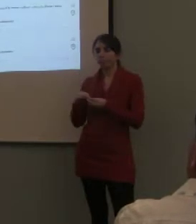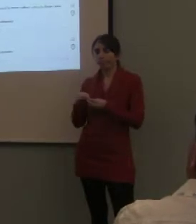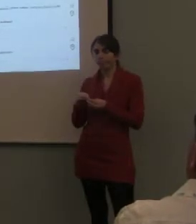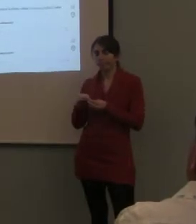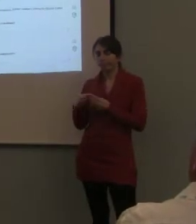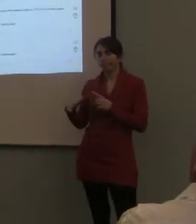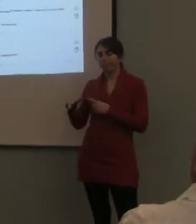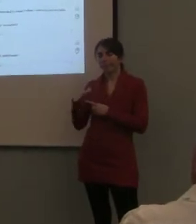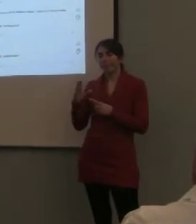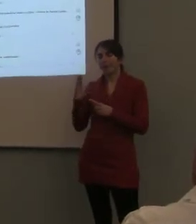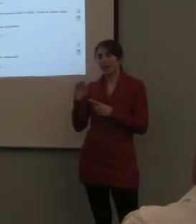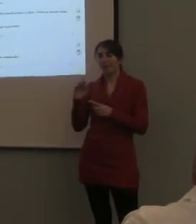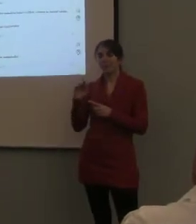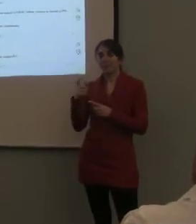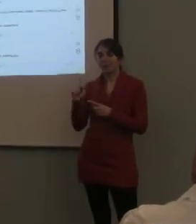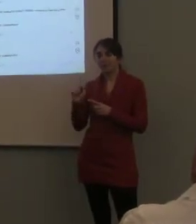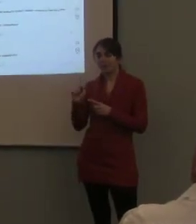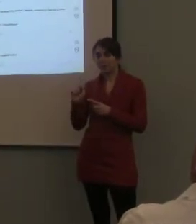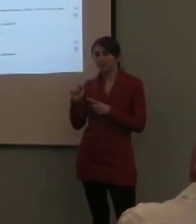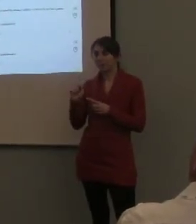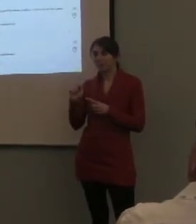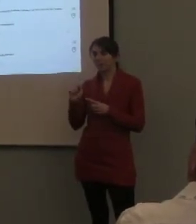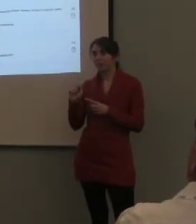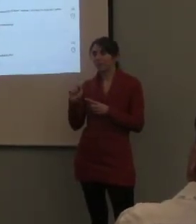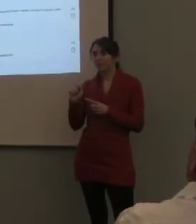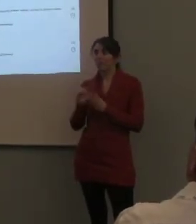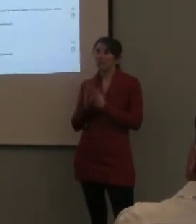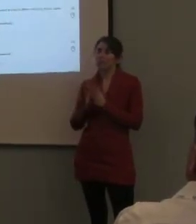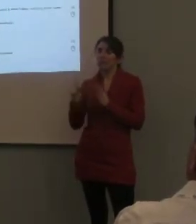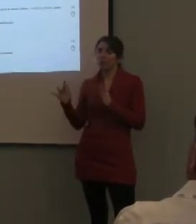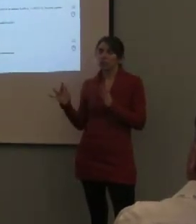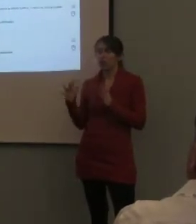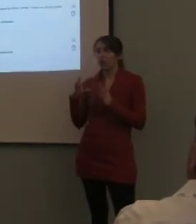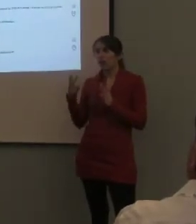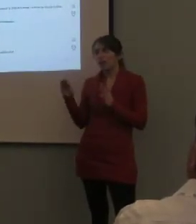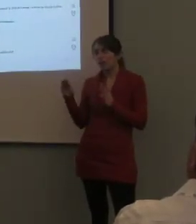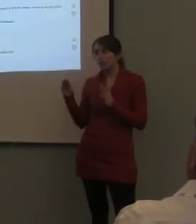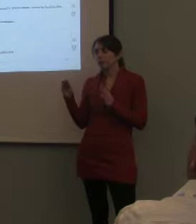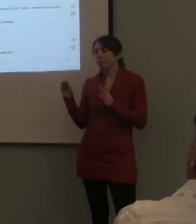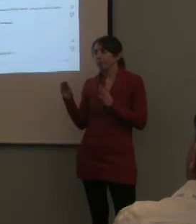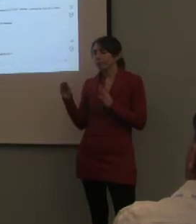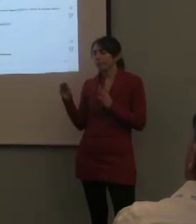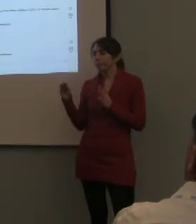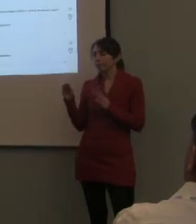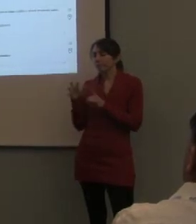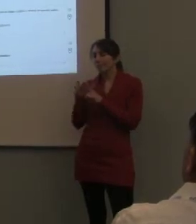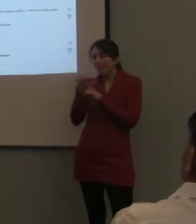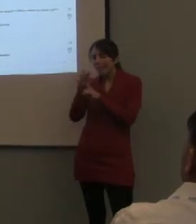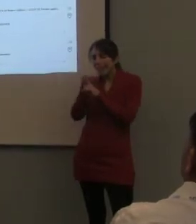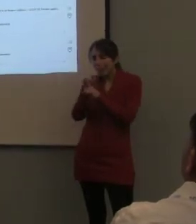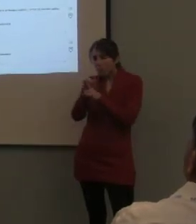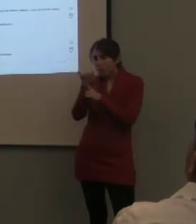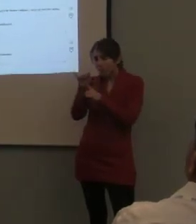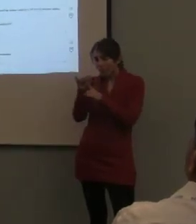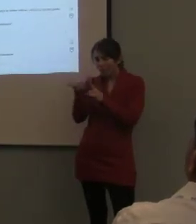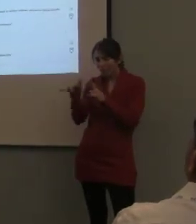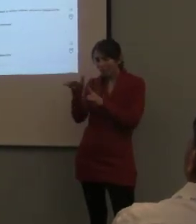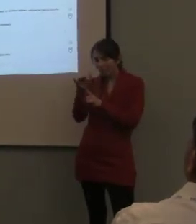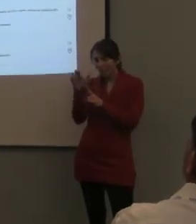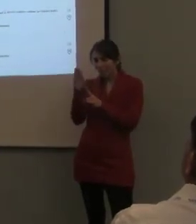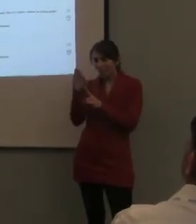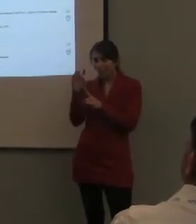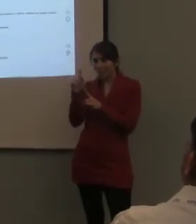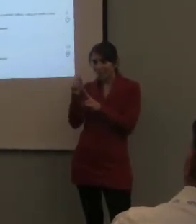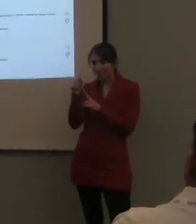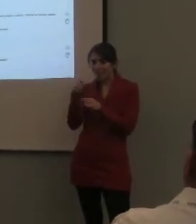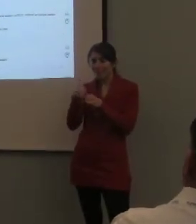of the collection and capture that context in